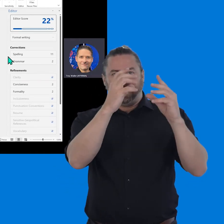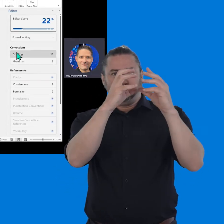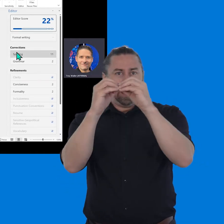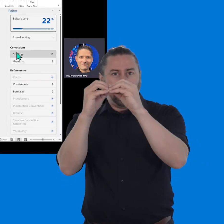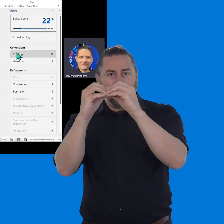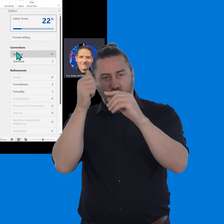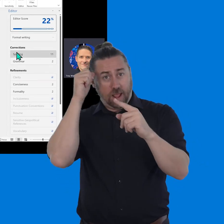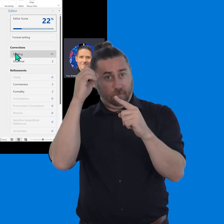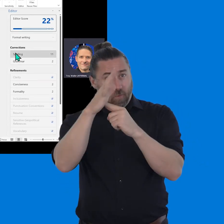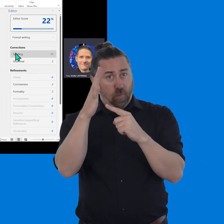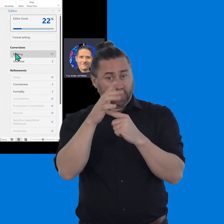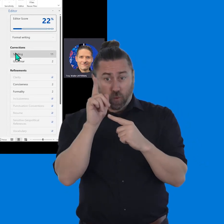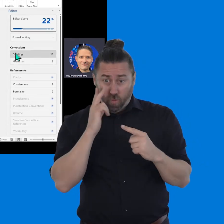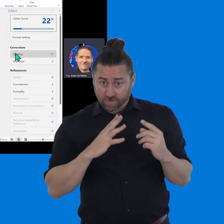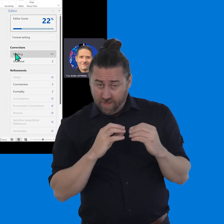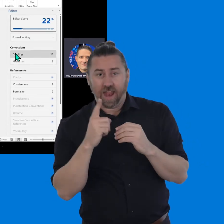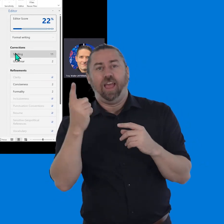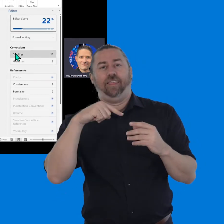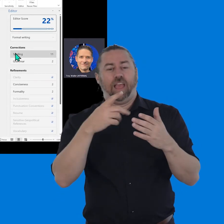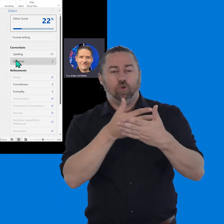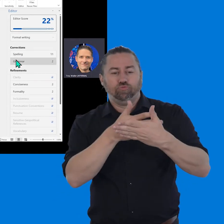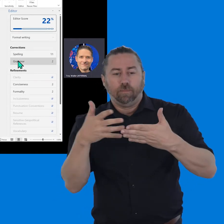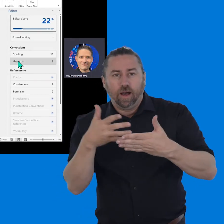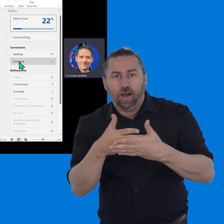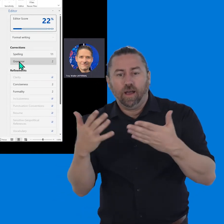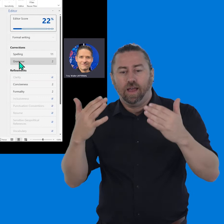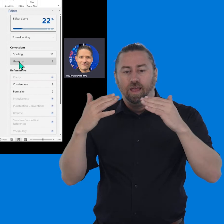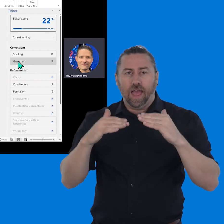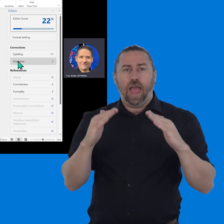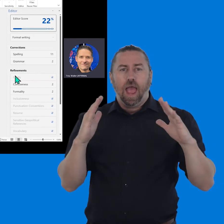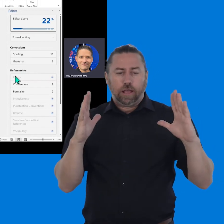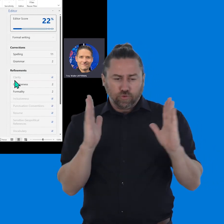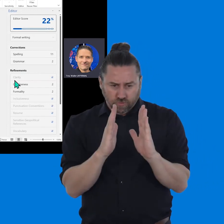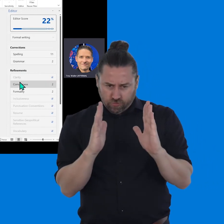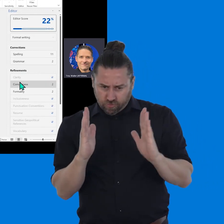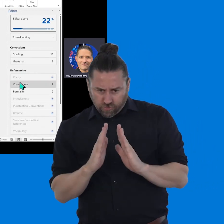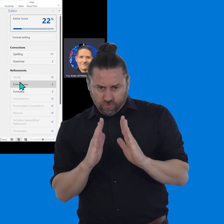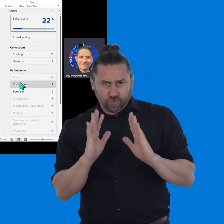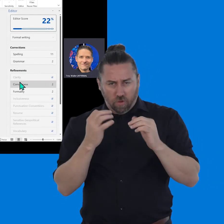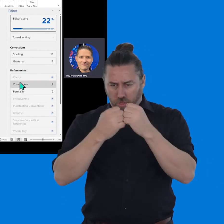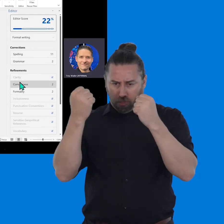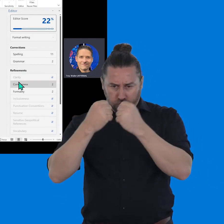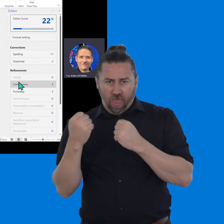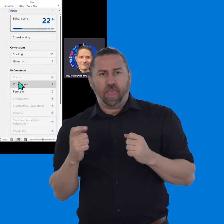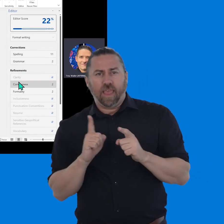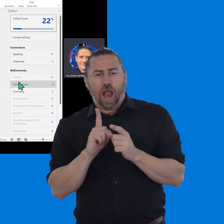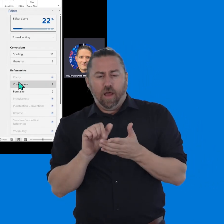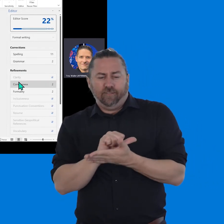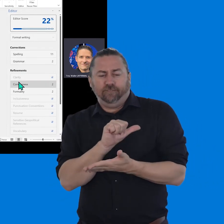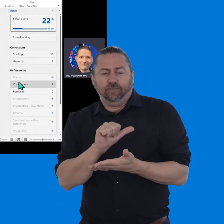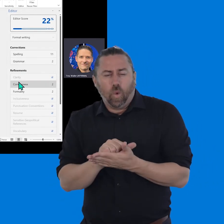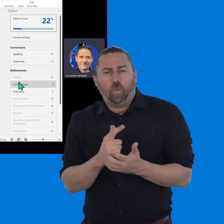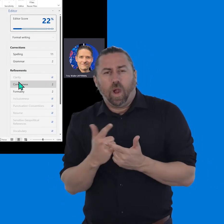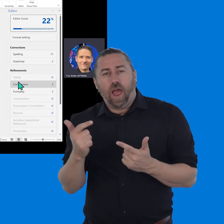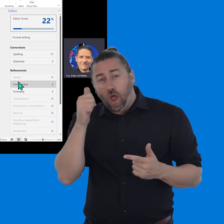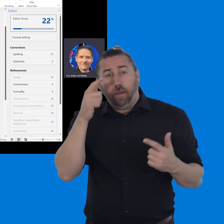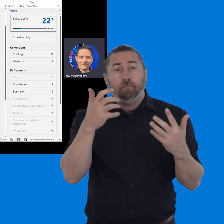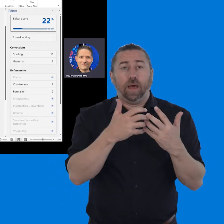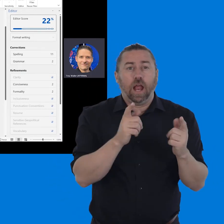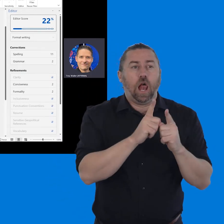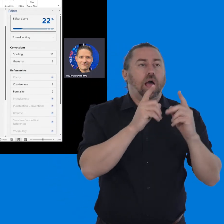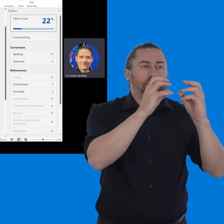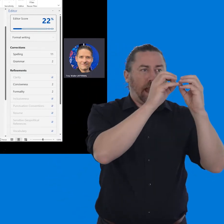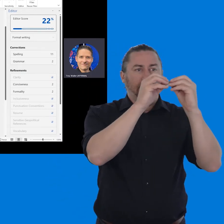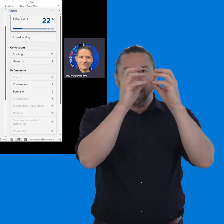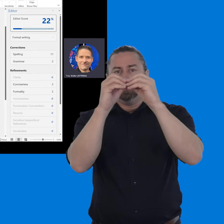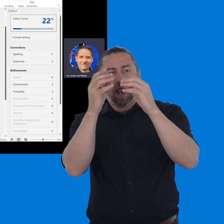categorical, and it's taking me through all my spelling first, then all my grammar, then all my conciseness, then all my formality. I'm not having to